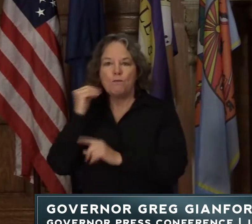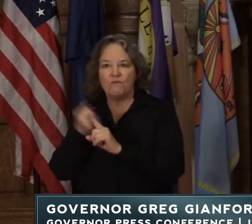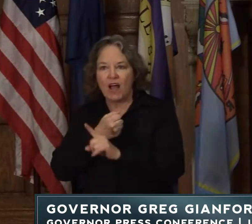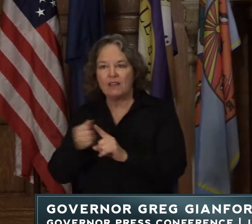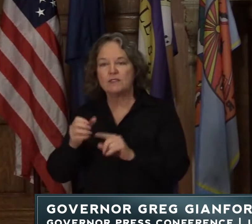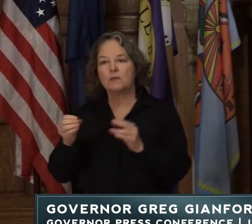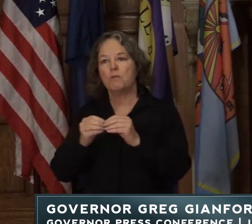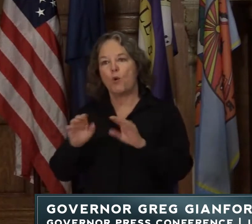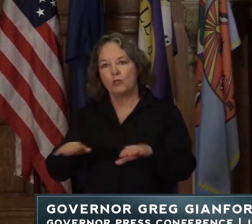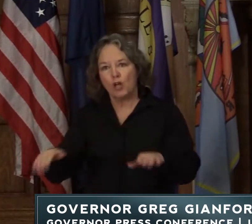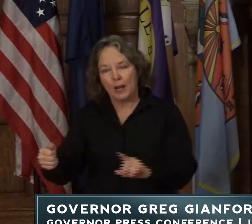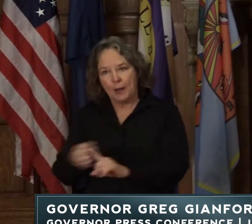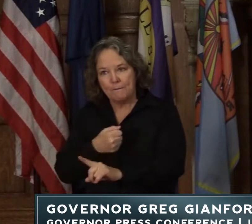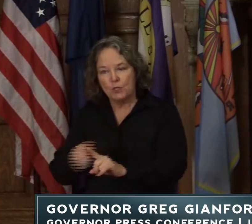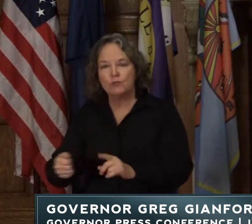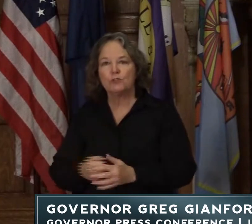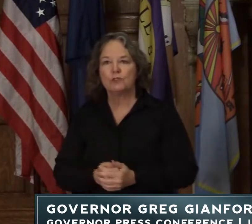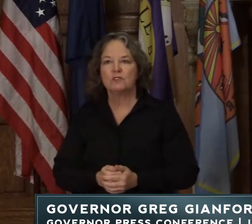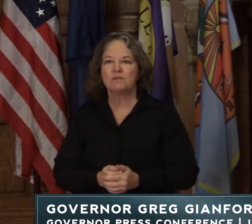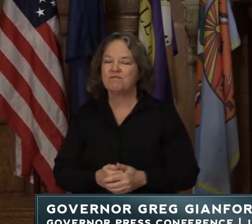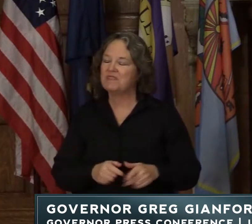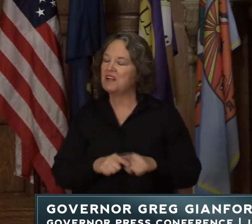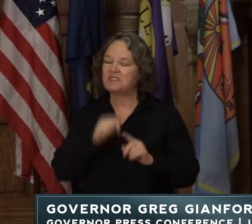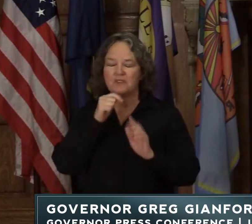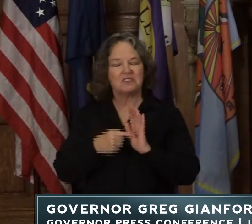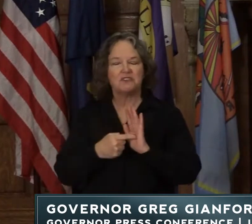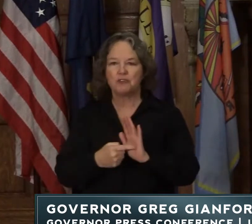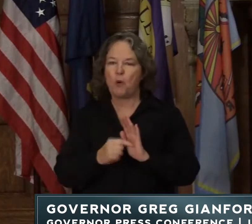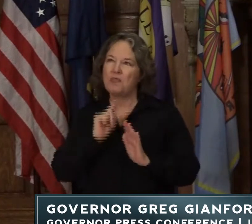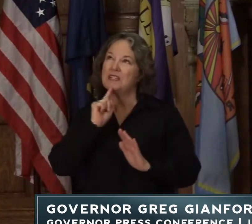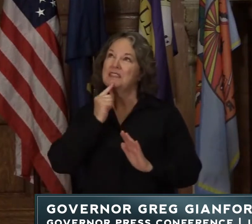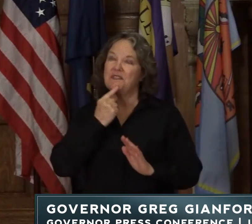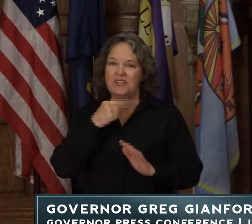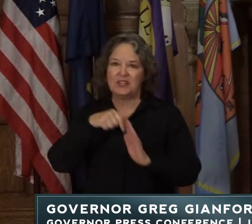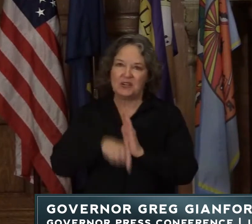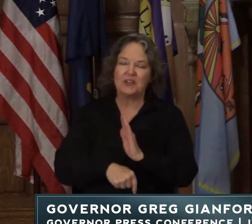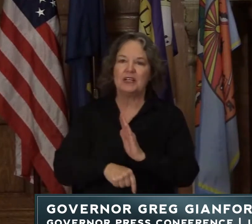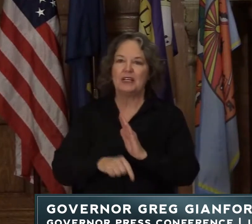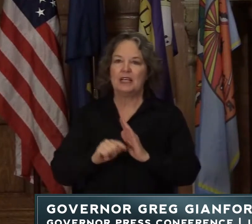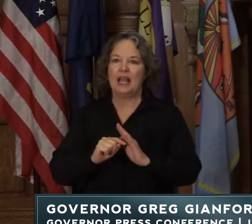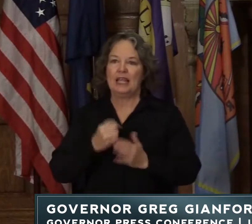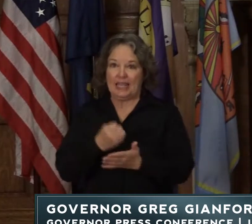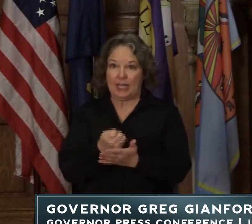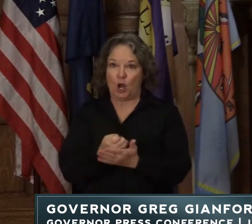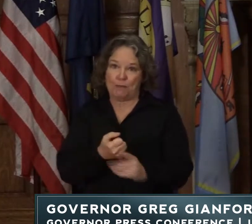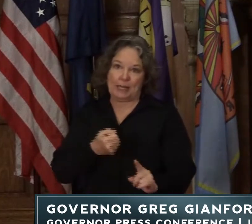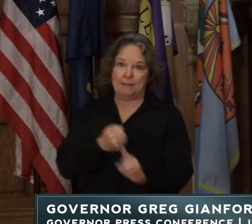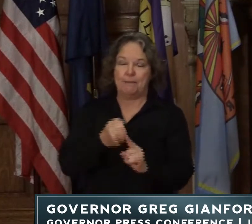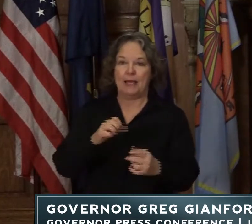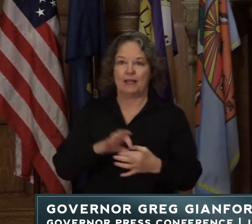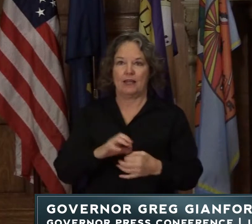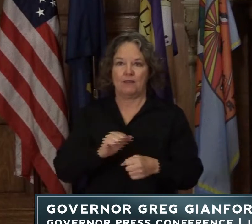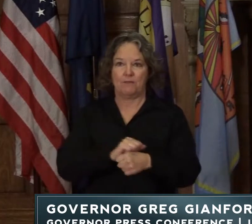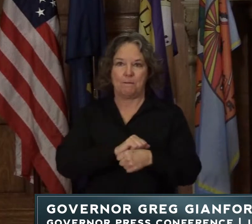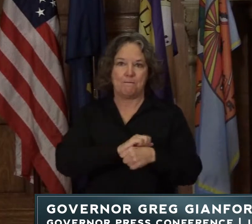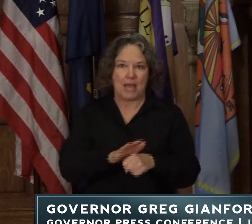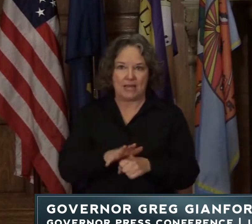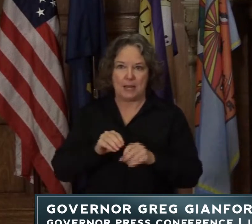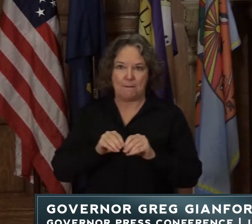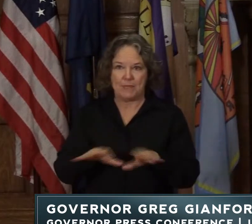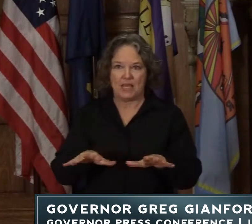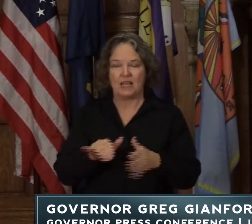child abuse. It also doesn't account for the severe economic impact of the pandemic that has left